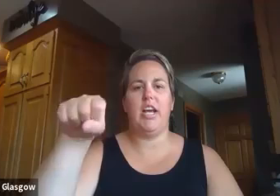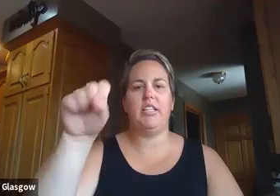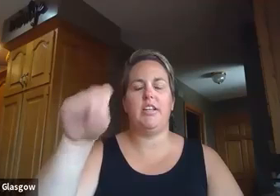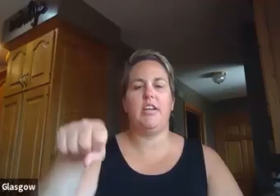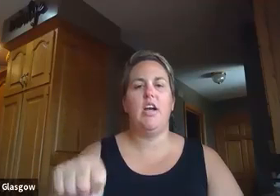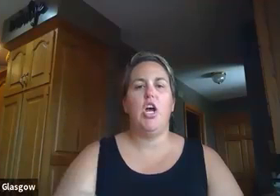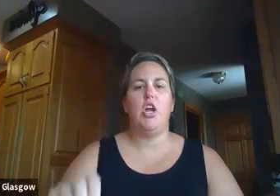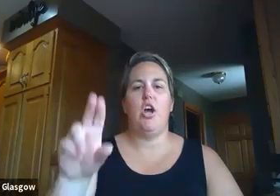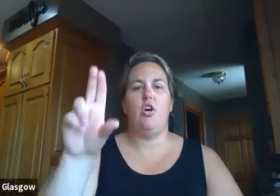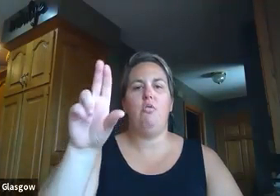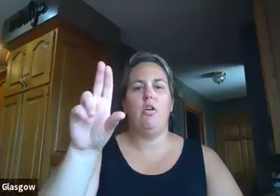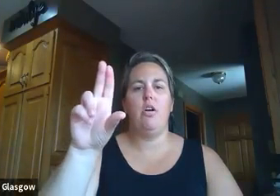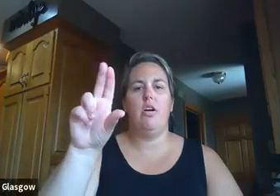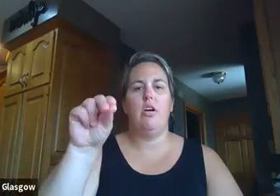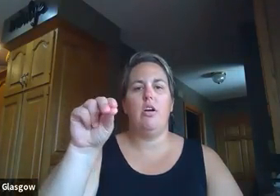yes. No.